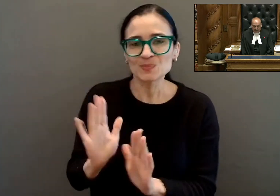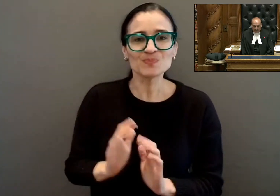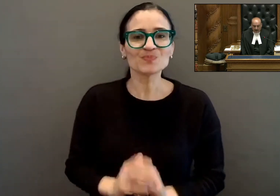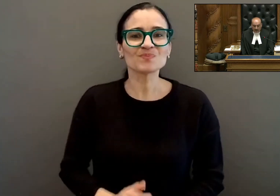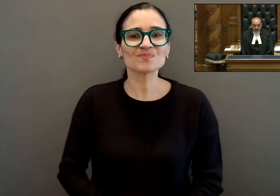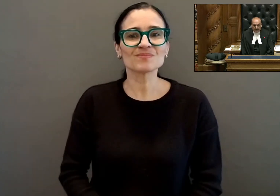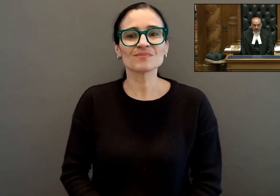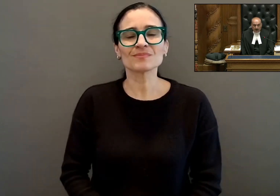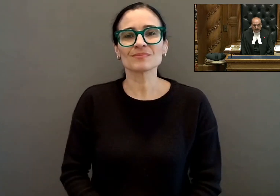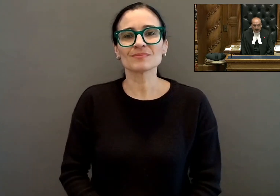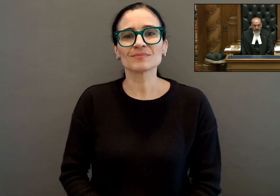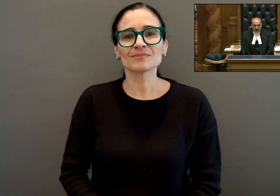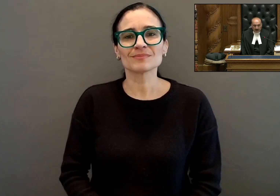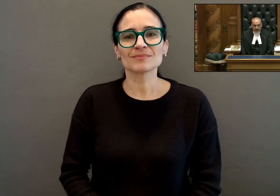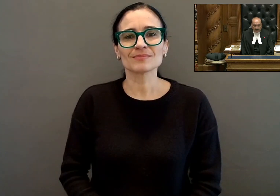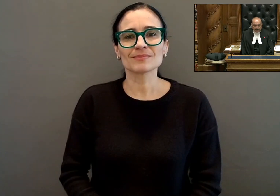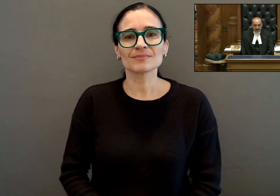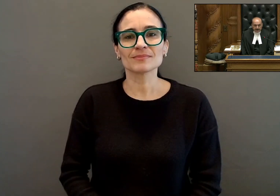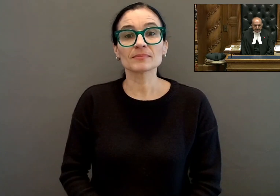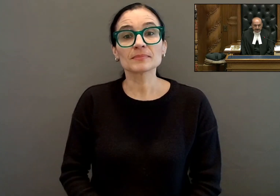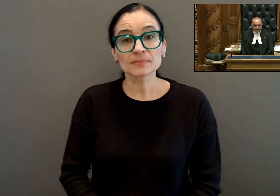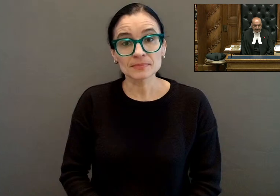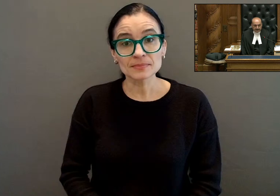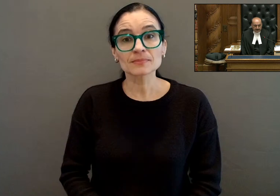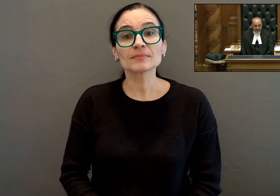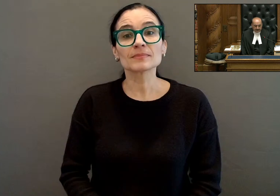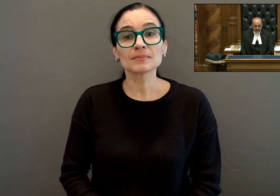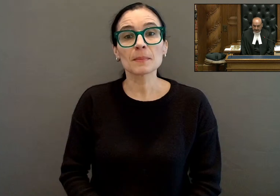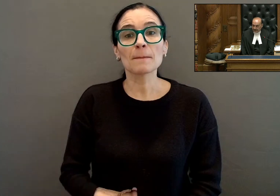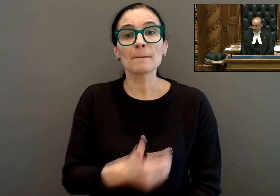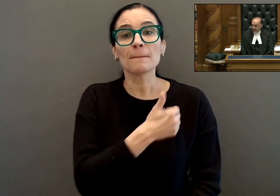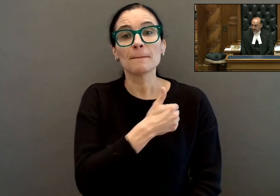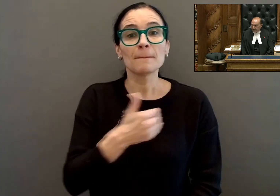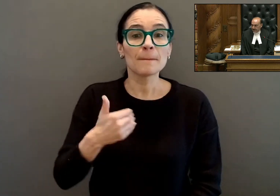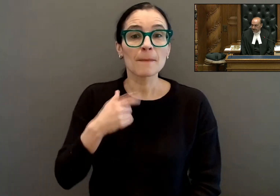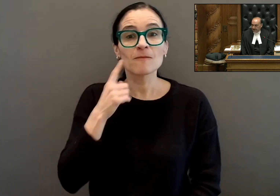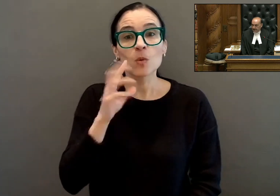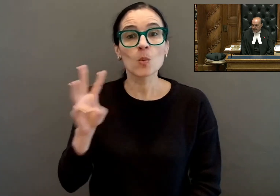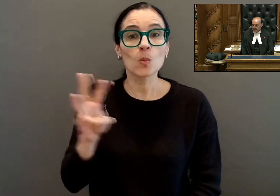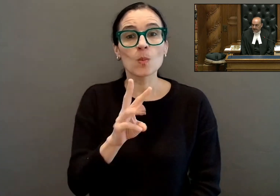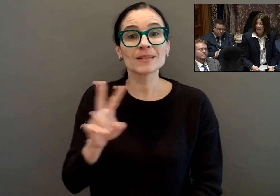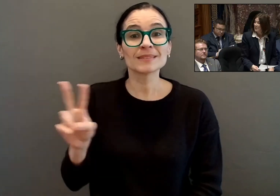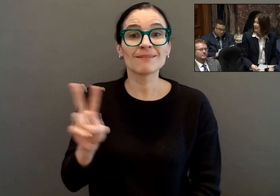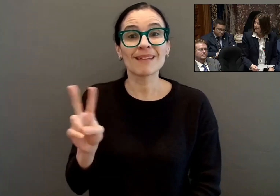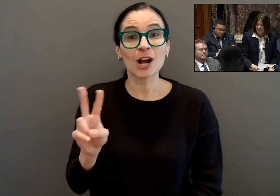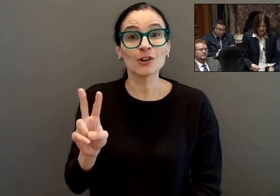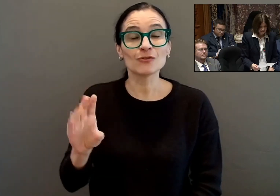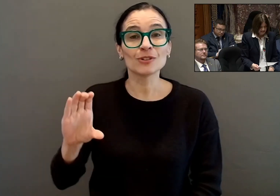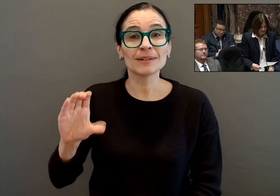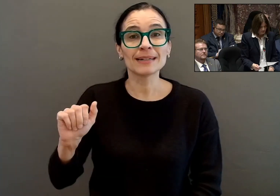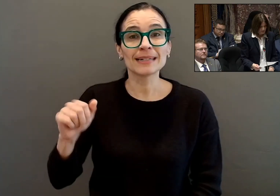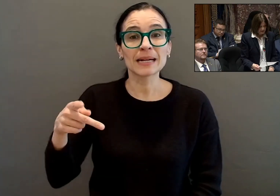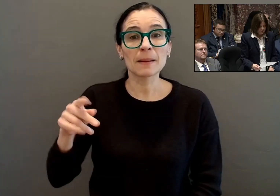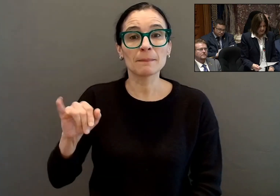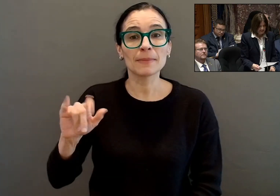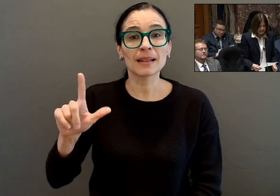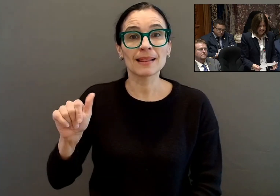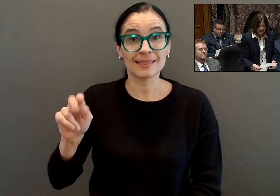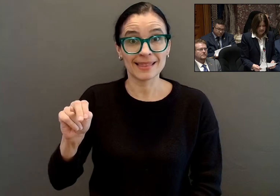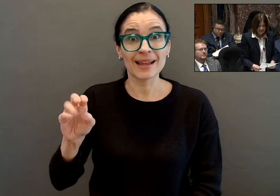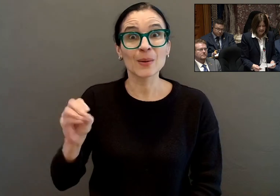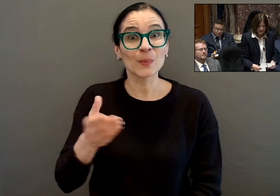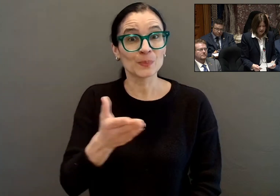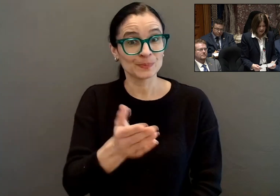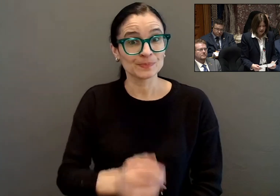you. Member for West Vancouver, Capilano. Thank you, Mr. Speaker. My fellow MLA and I, we spent